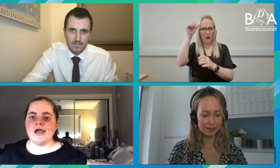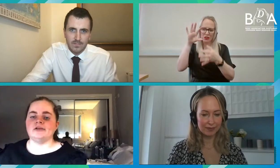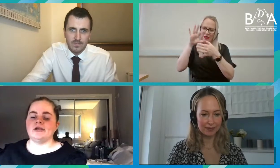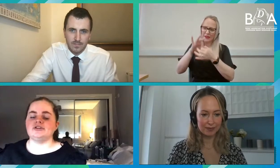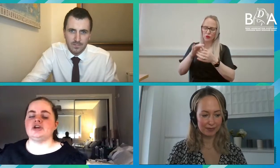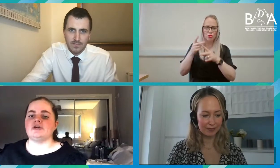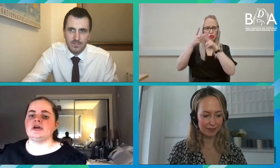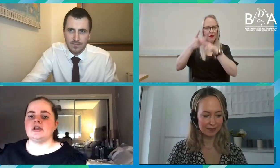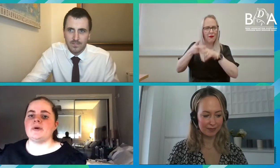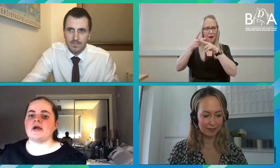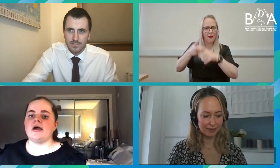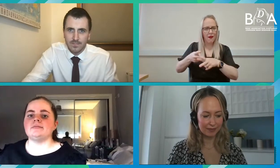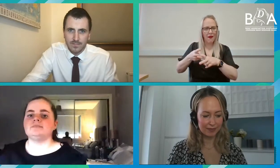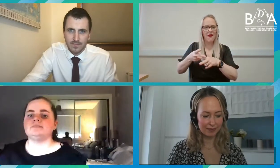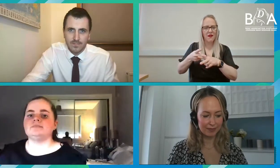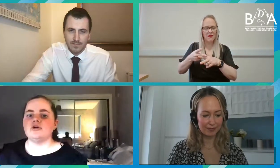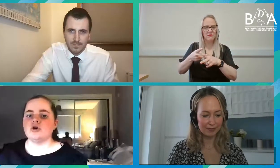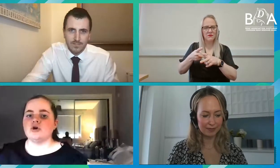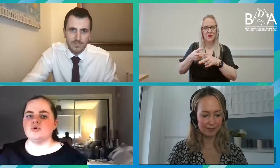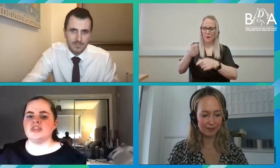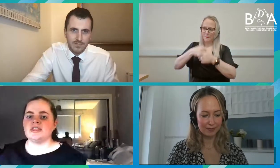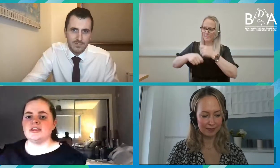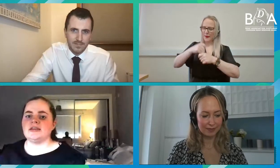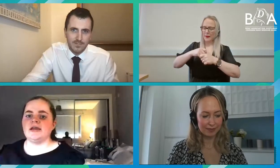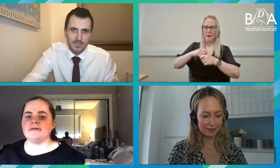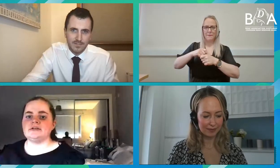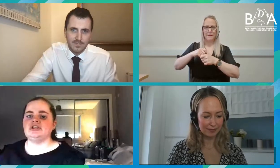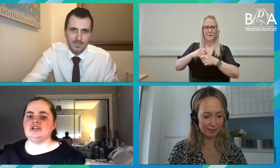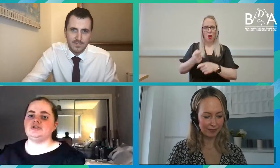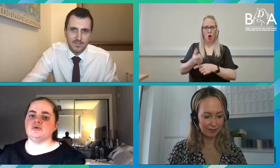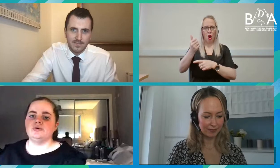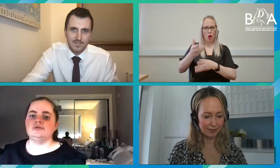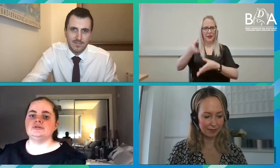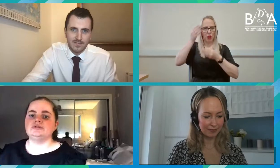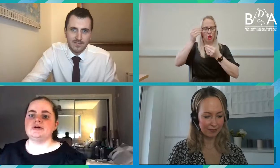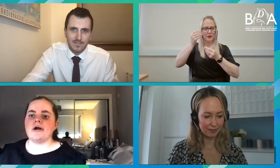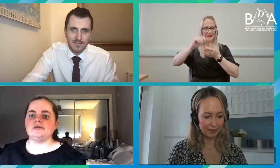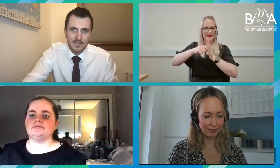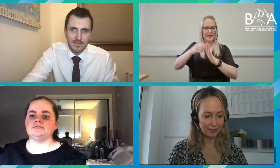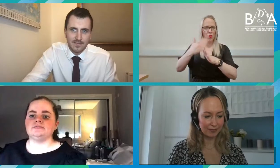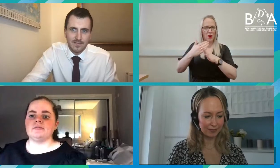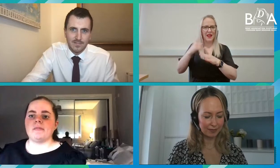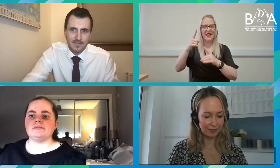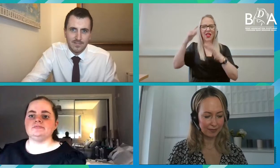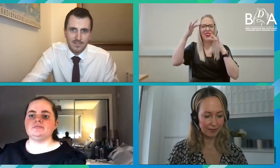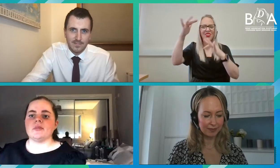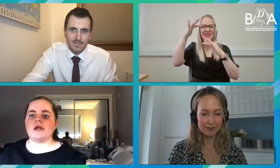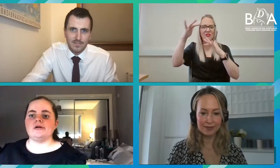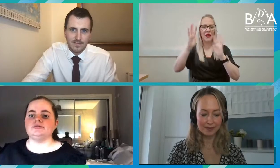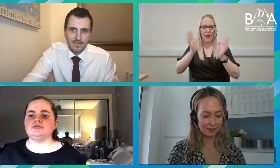an early learning childcare key worker. So all this theory that you needed to know.